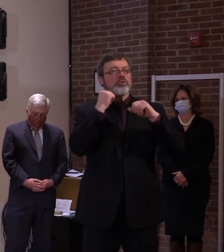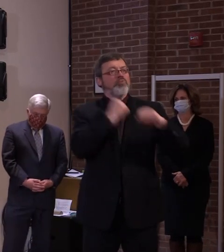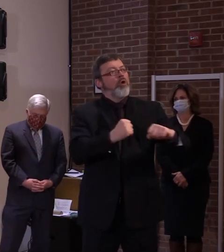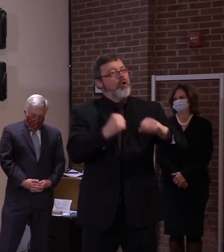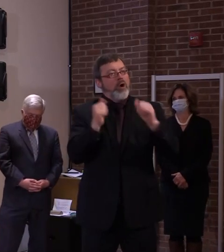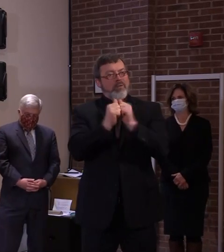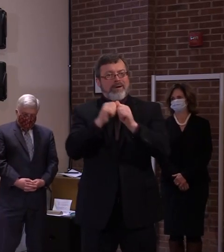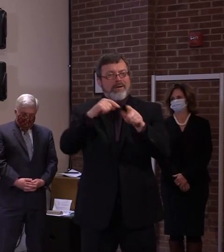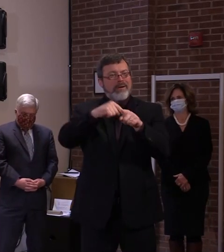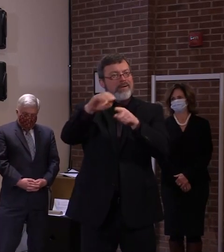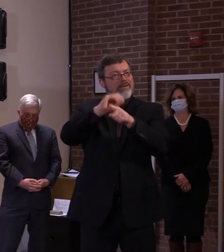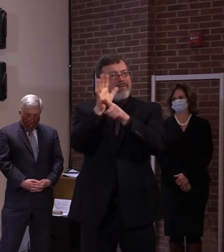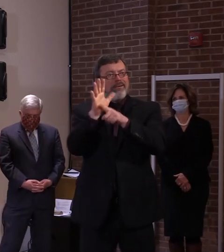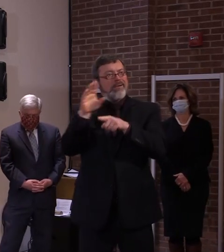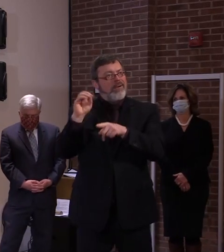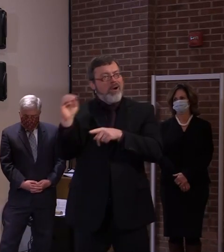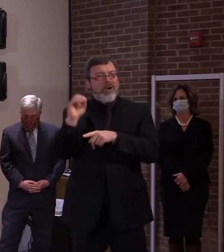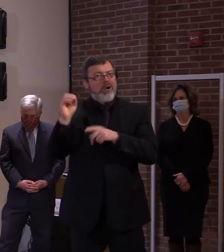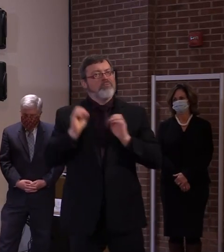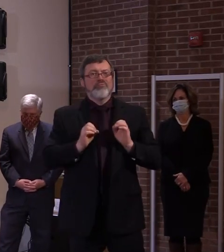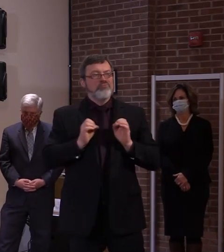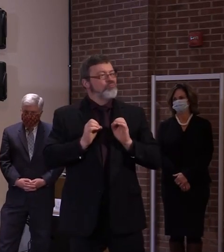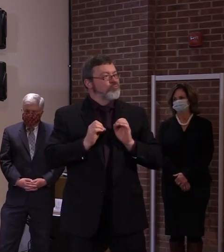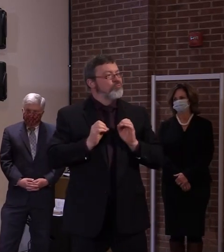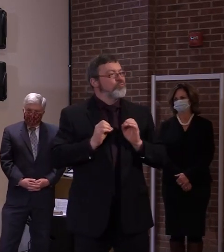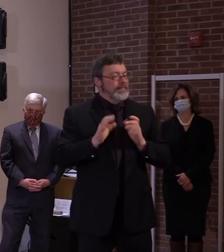newer antibody,